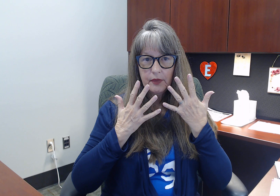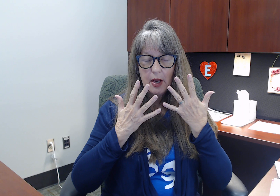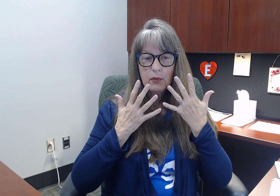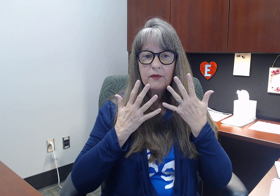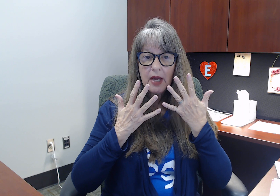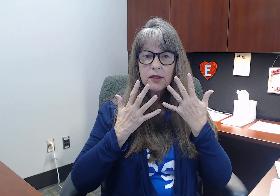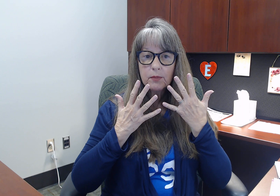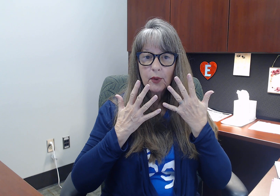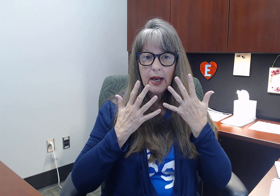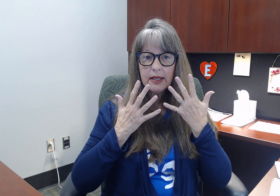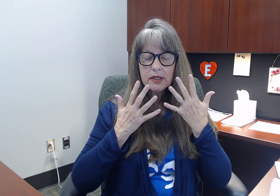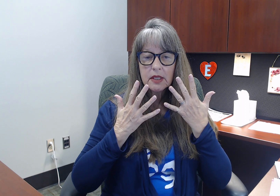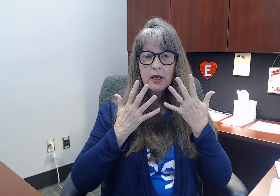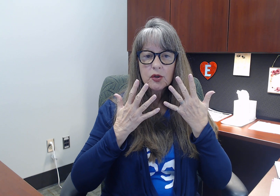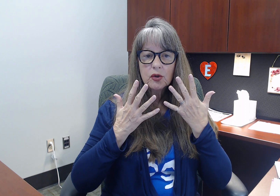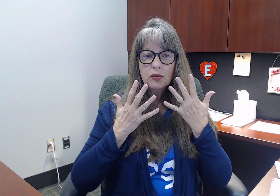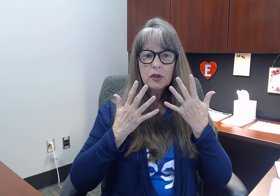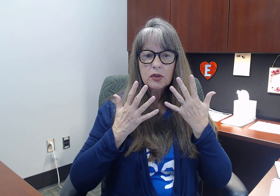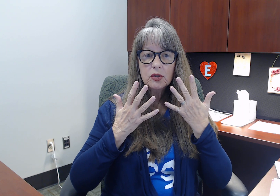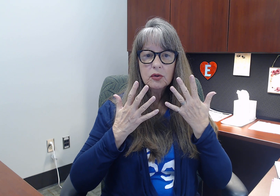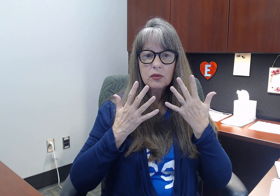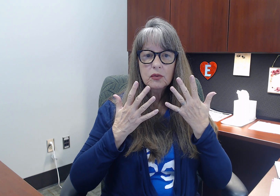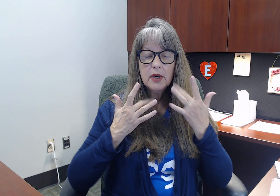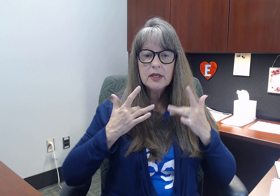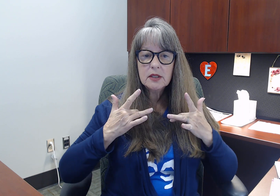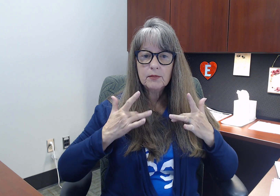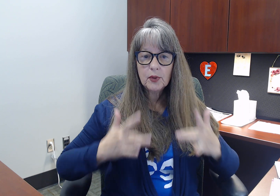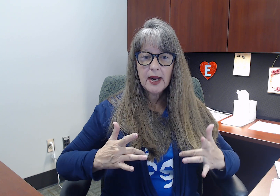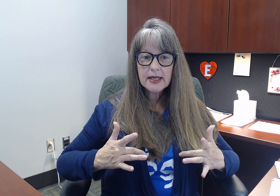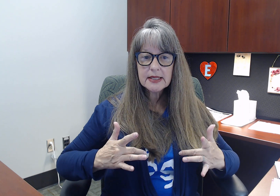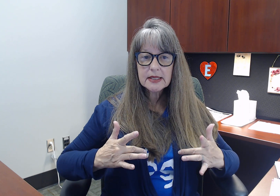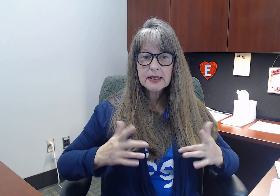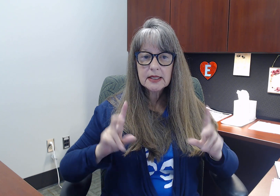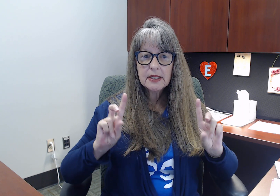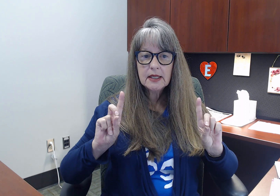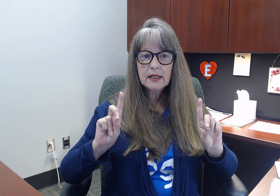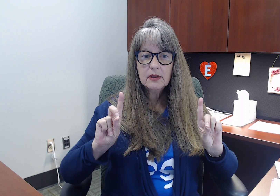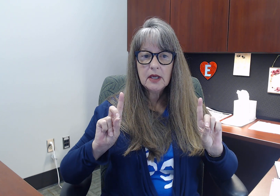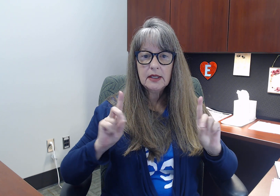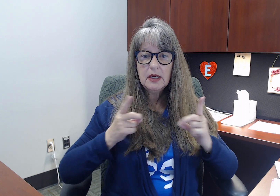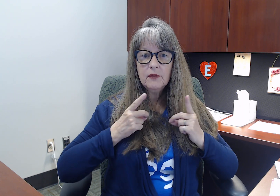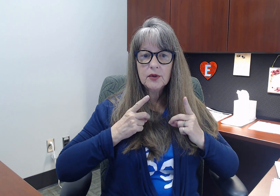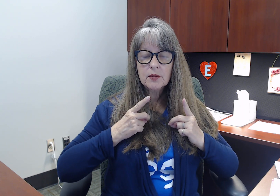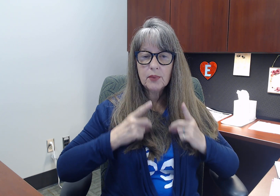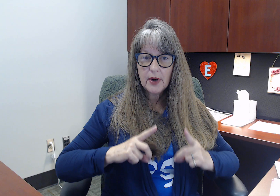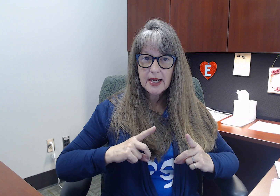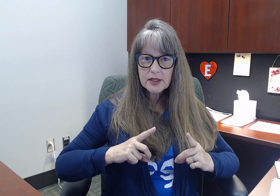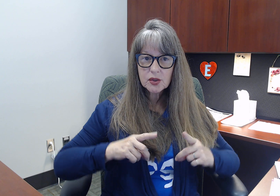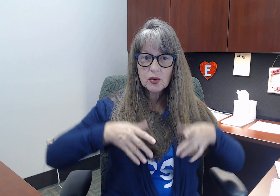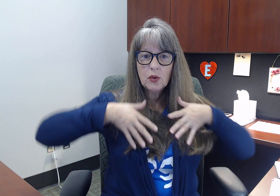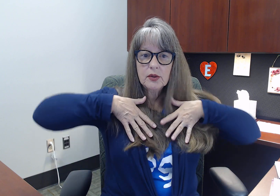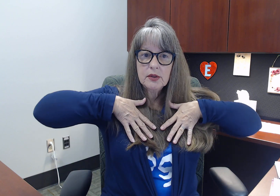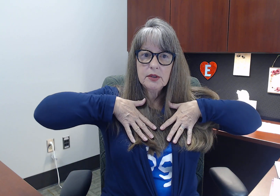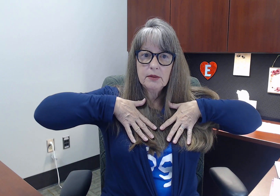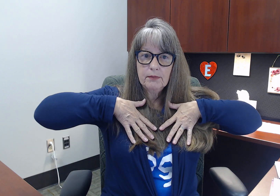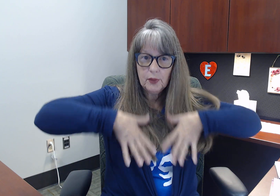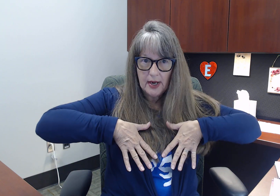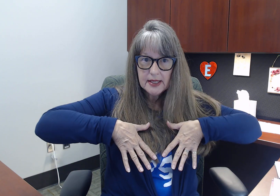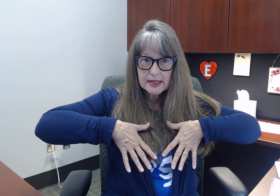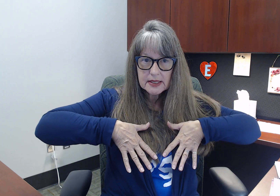We've done depressed, so you can do depressed, a D for depressed, or depressed.